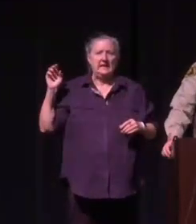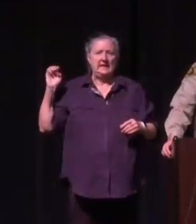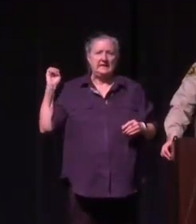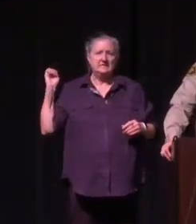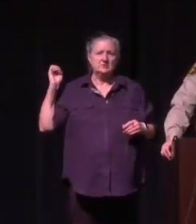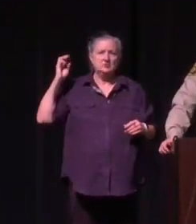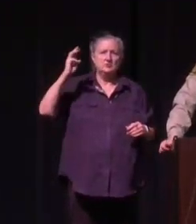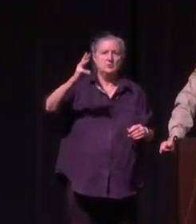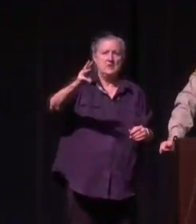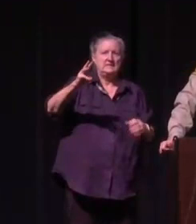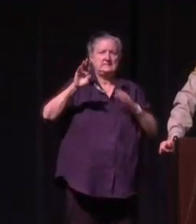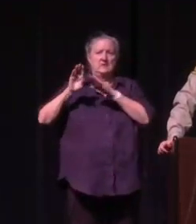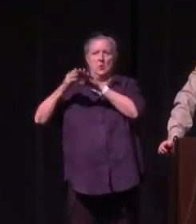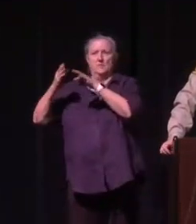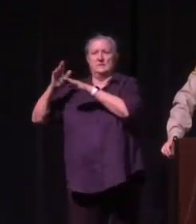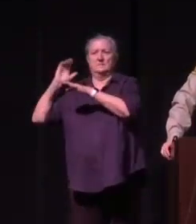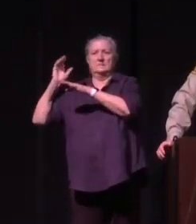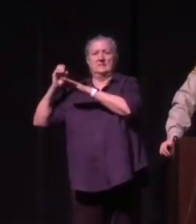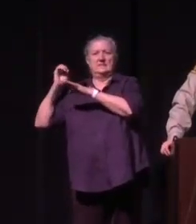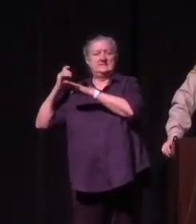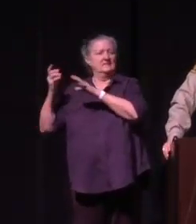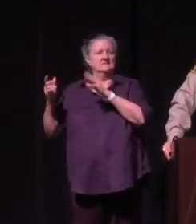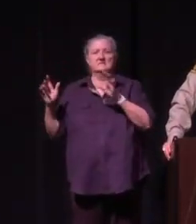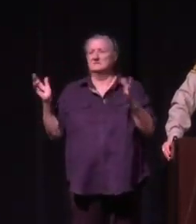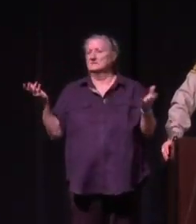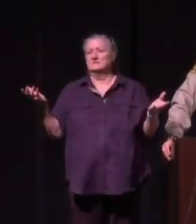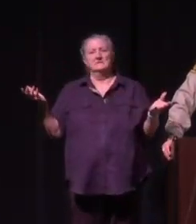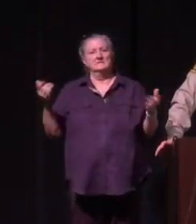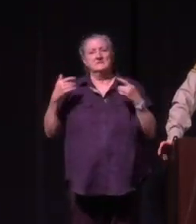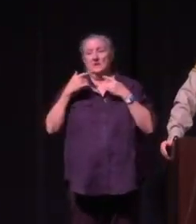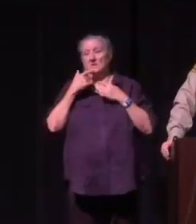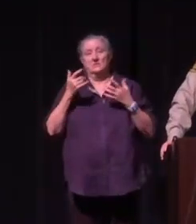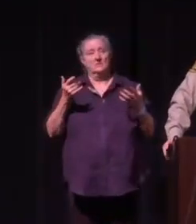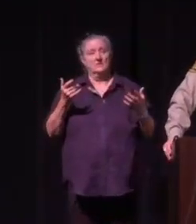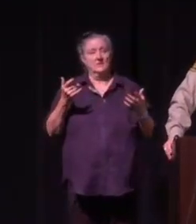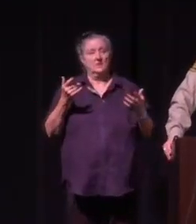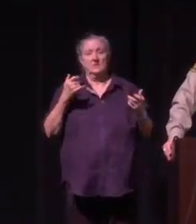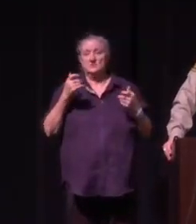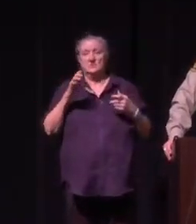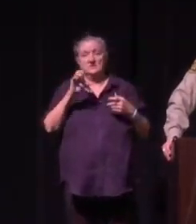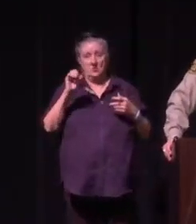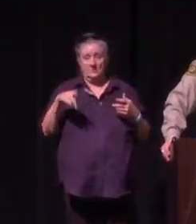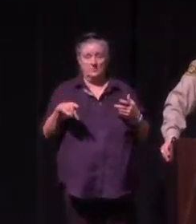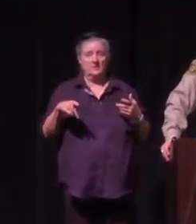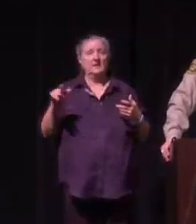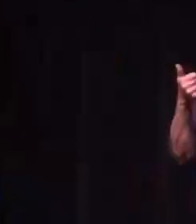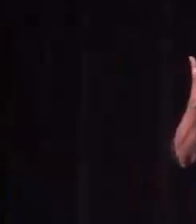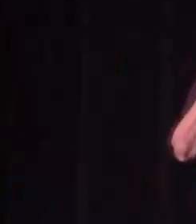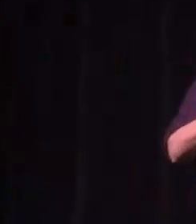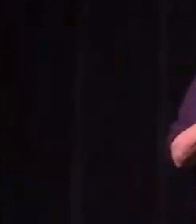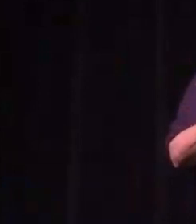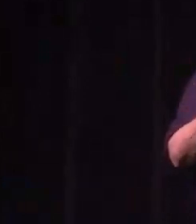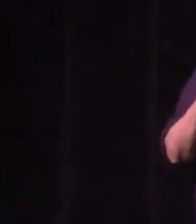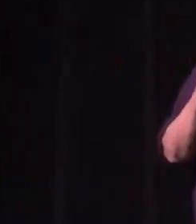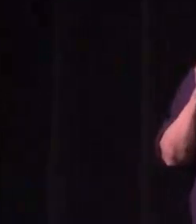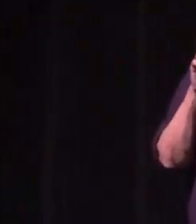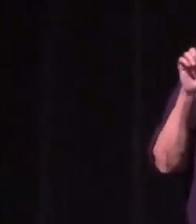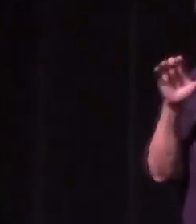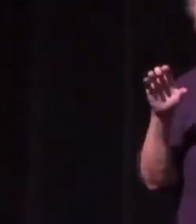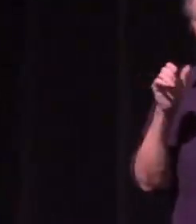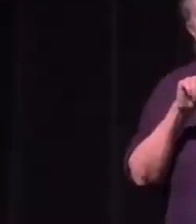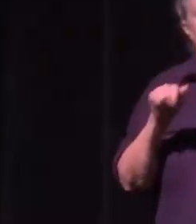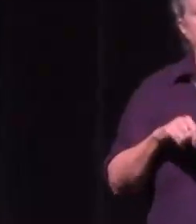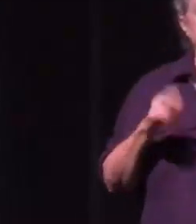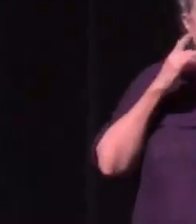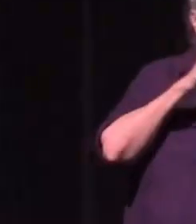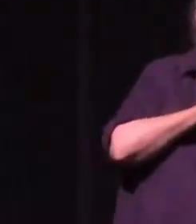and maybe open up some of those? I would just tell you that the question was Carpinteria and the other end of the evacuation area. Do we see a